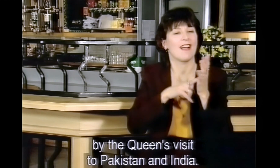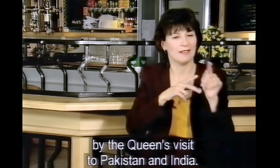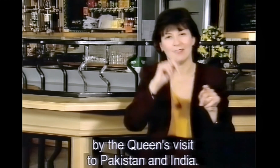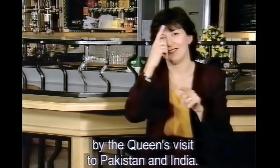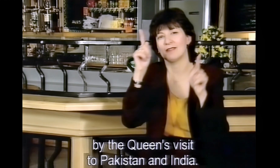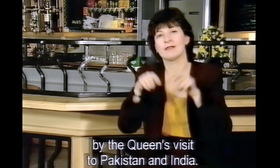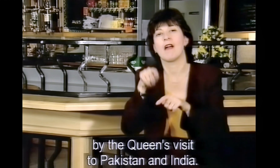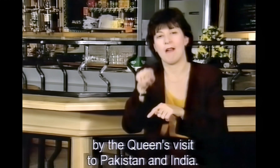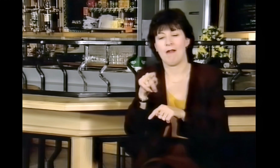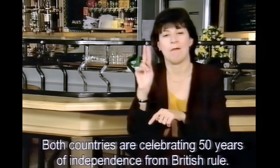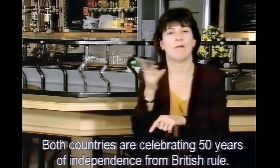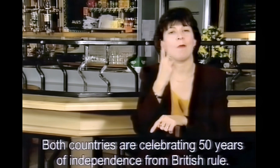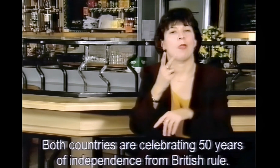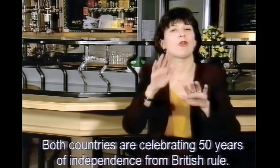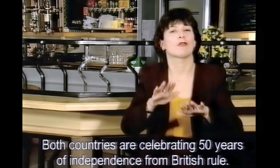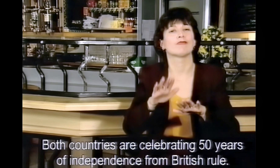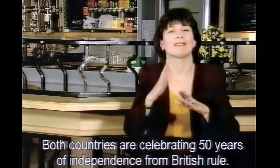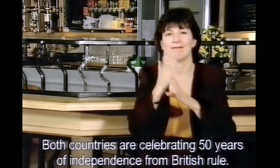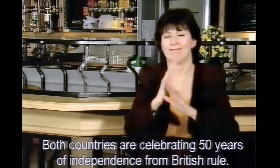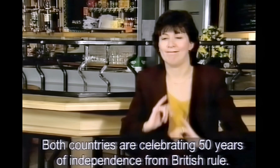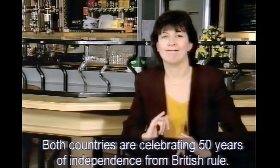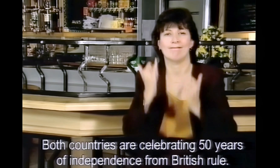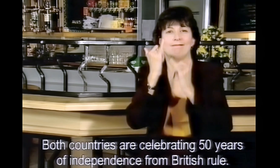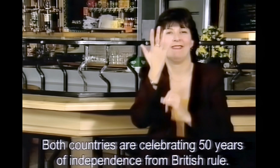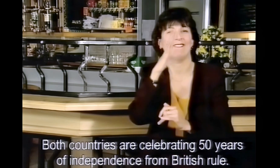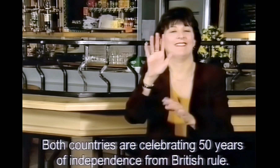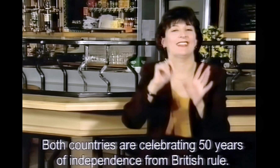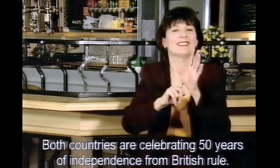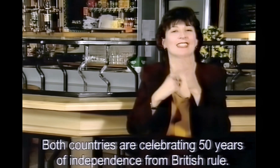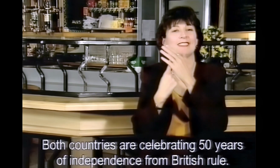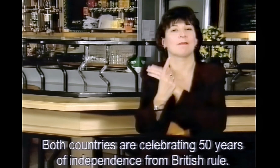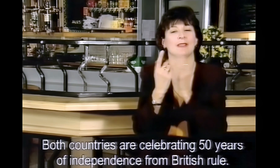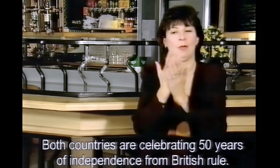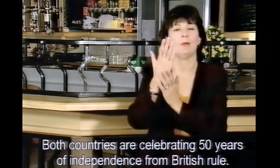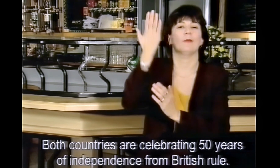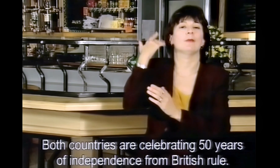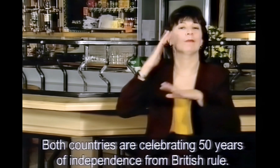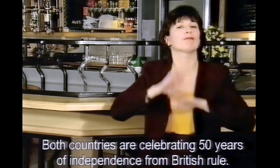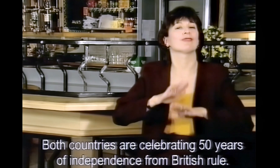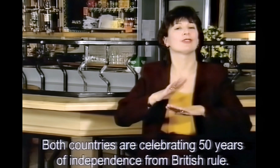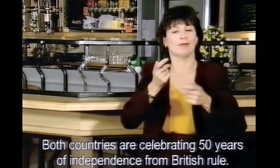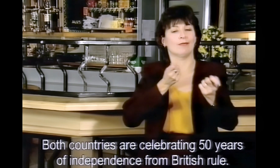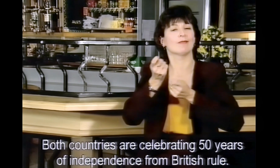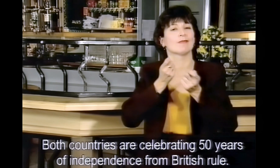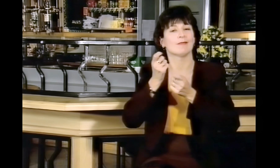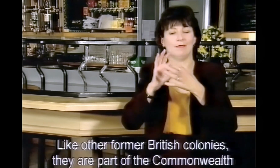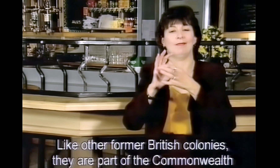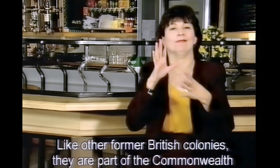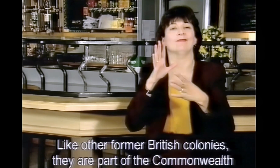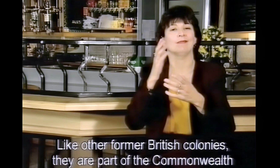Both countries are celebrating 50 years of independence from British rule. Like other former British colonies, they